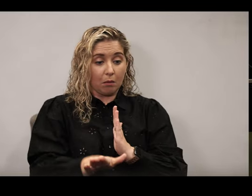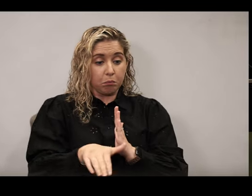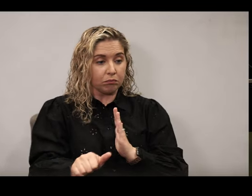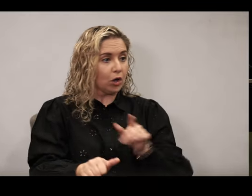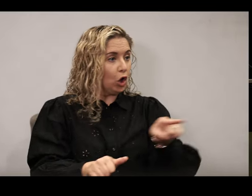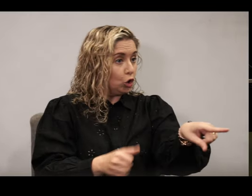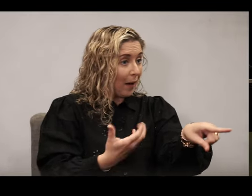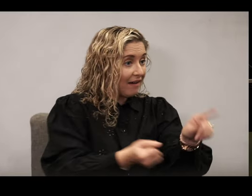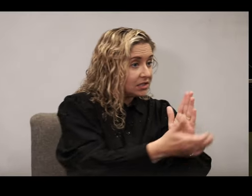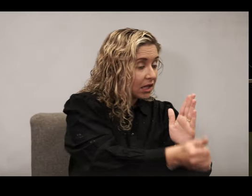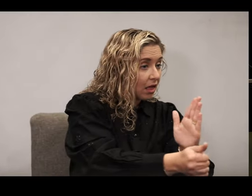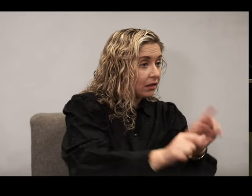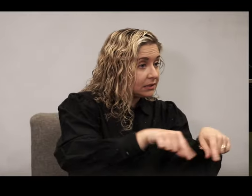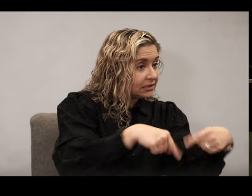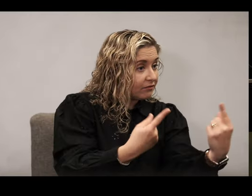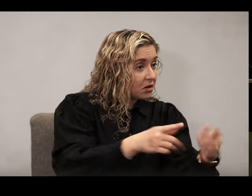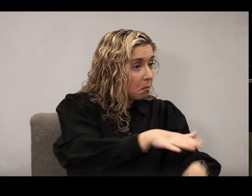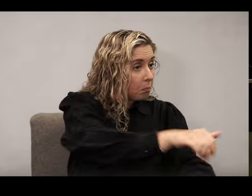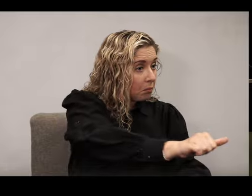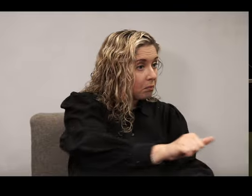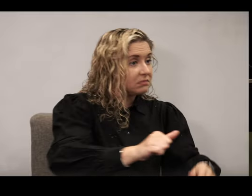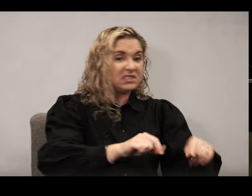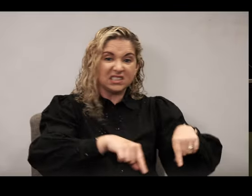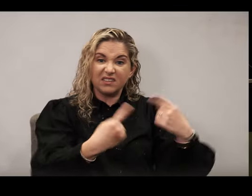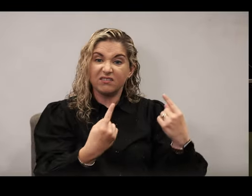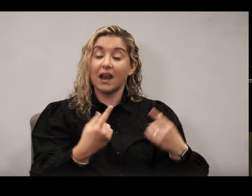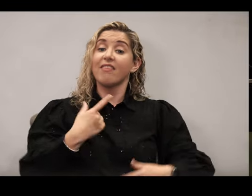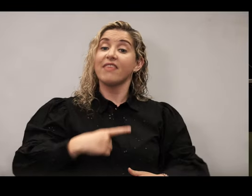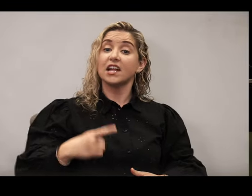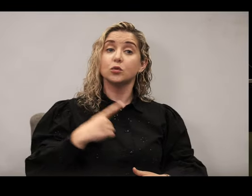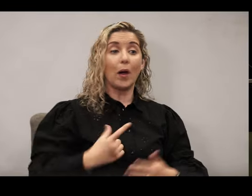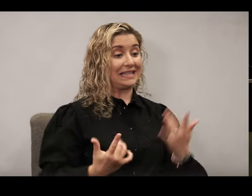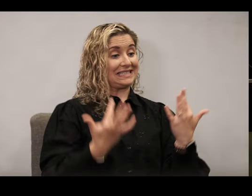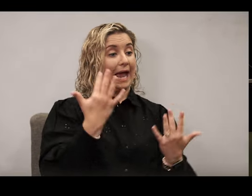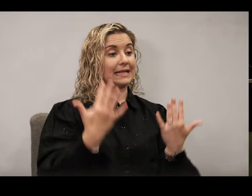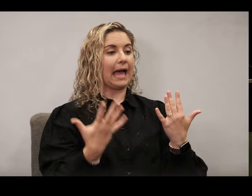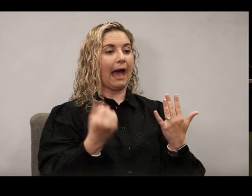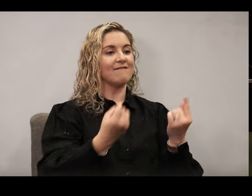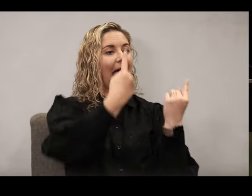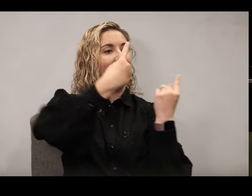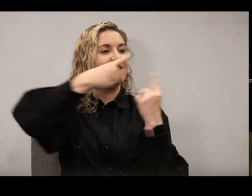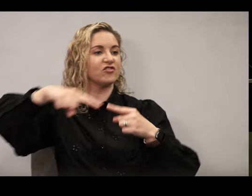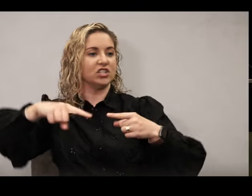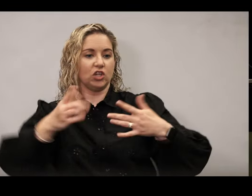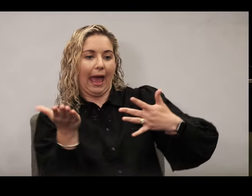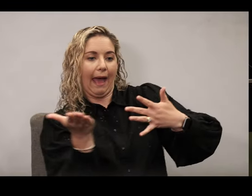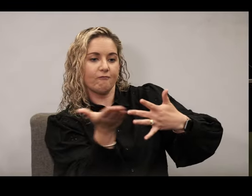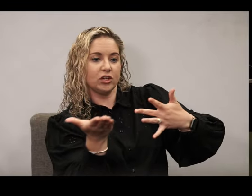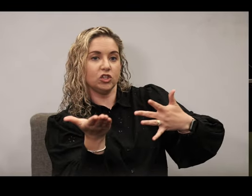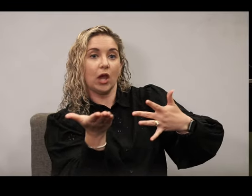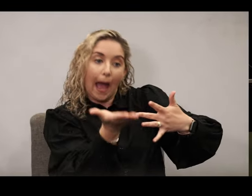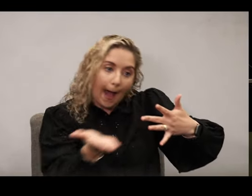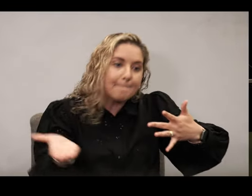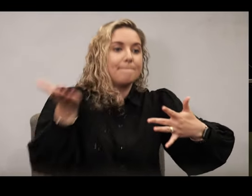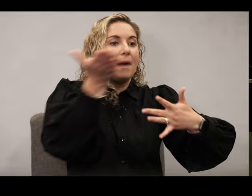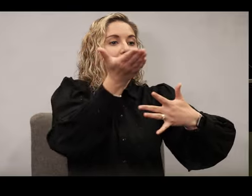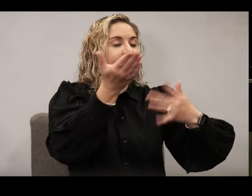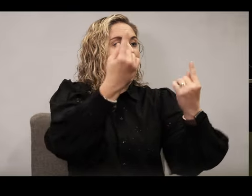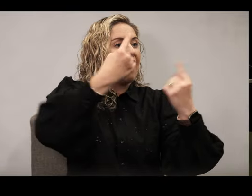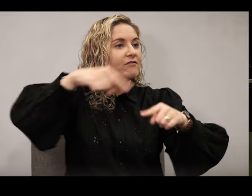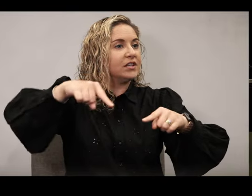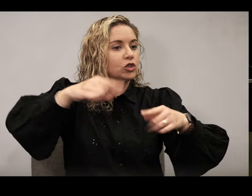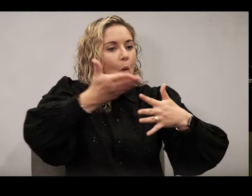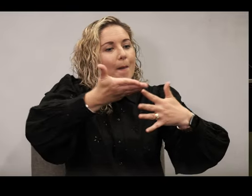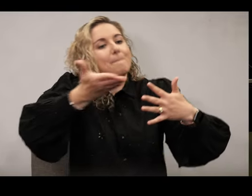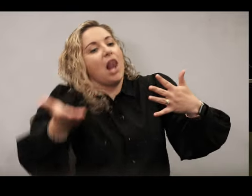above average and below average. And that's why you go in a competition, you don't always win. That's why people get different marks